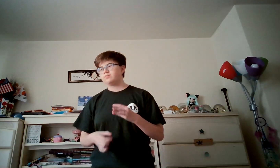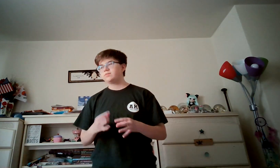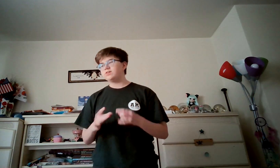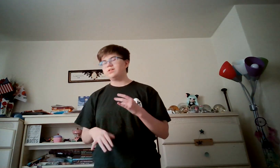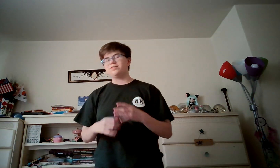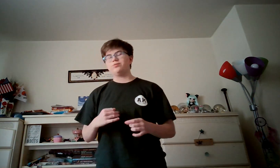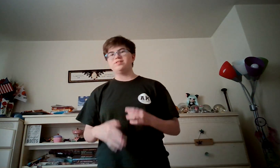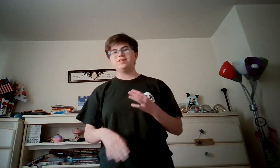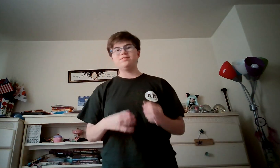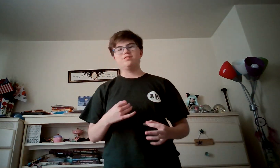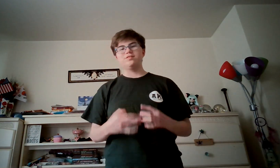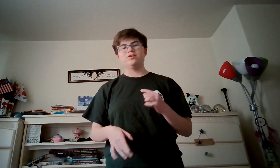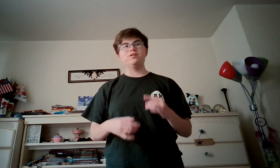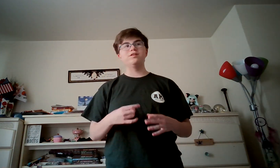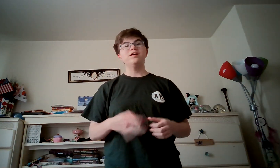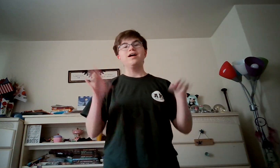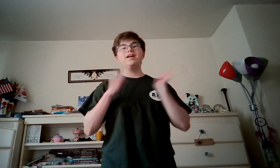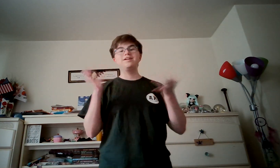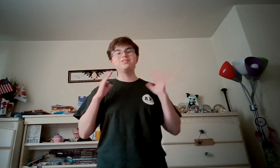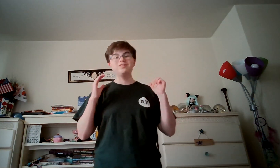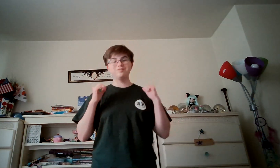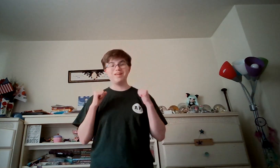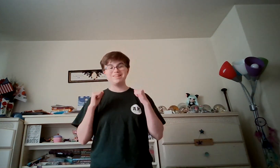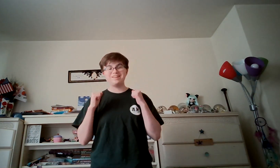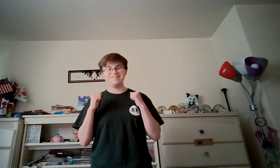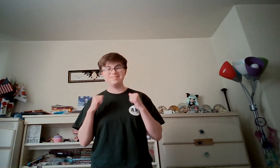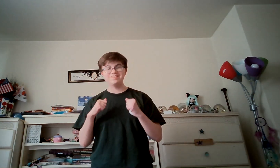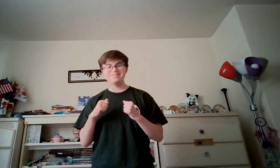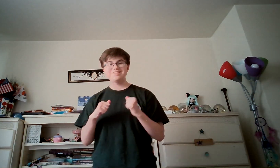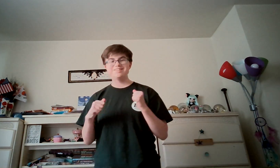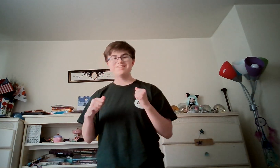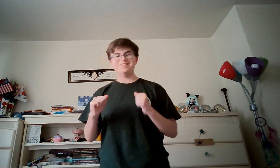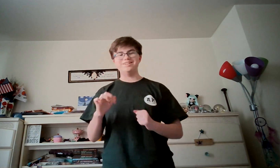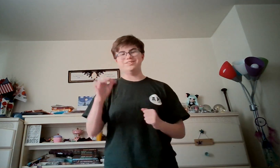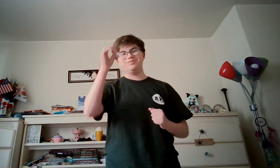So it's always nice to see her. And I got to show her some ASL.